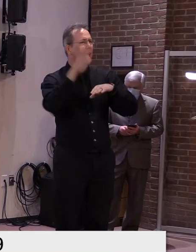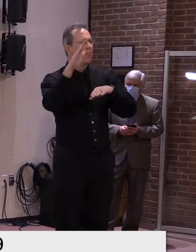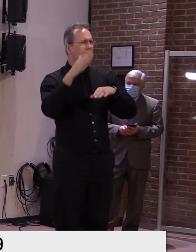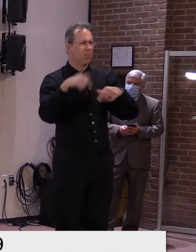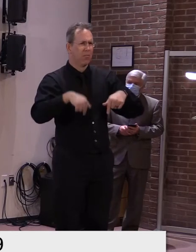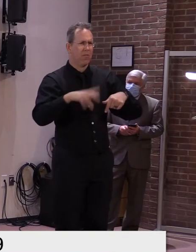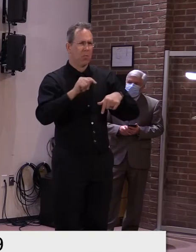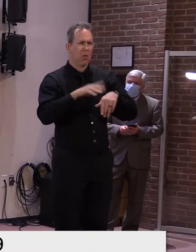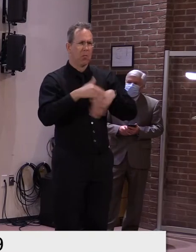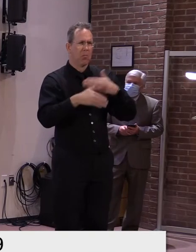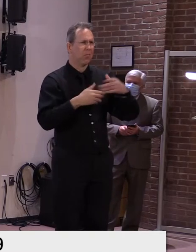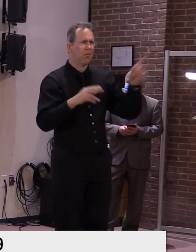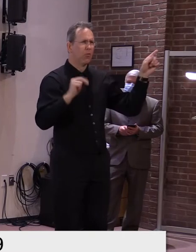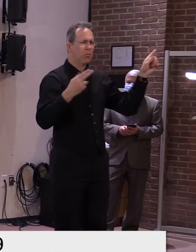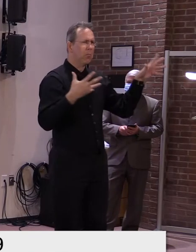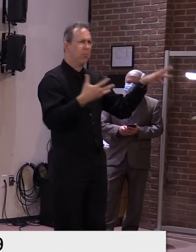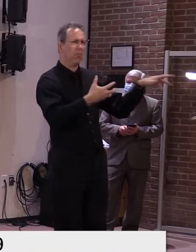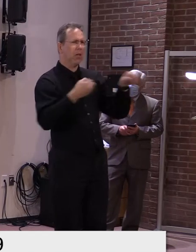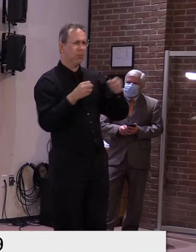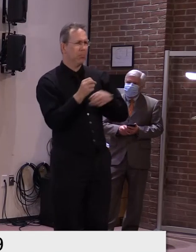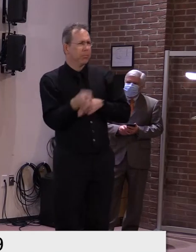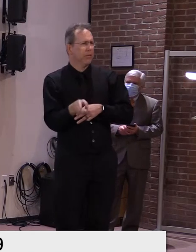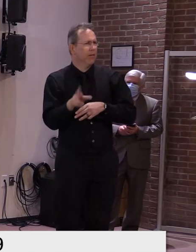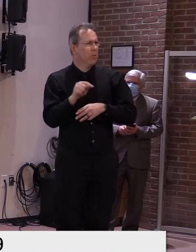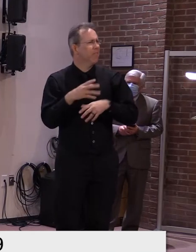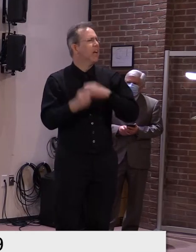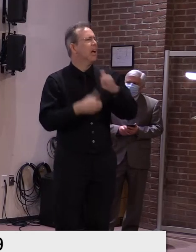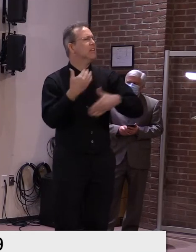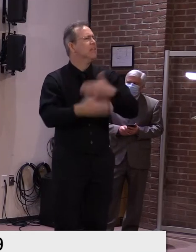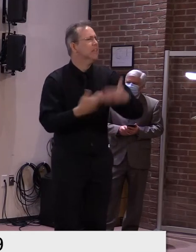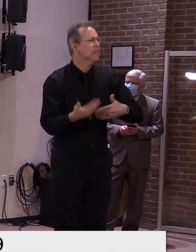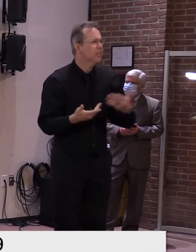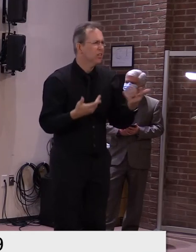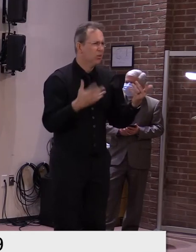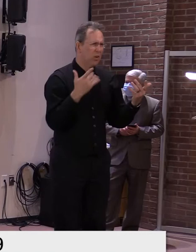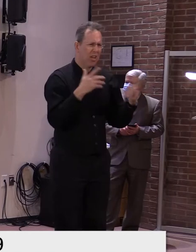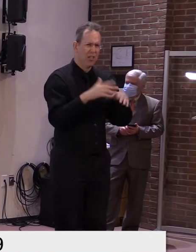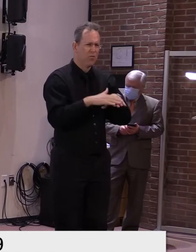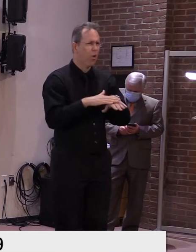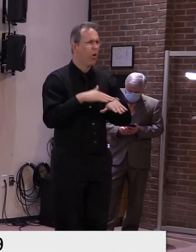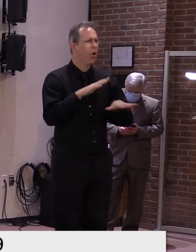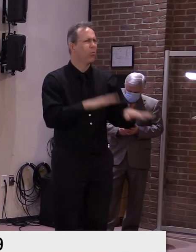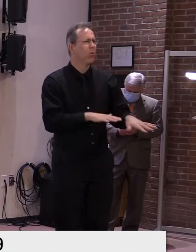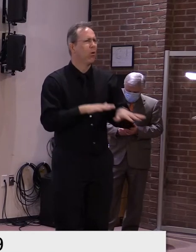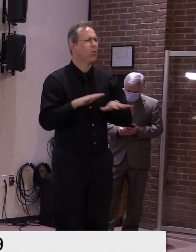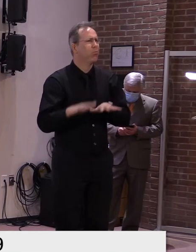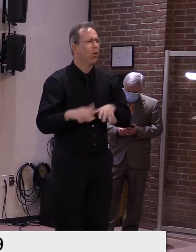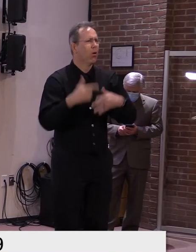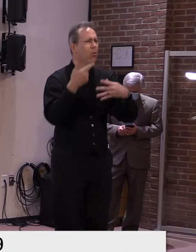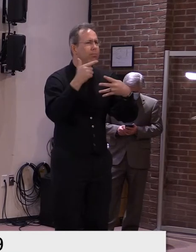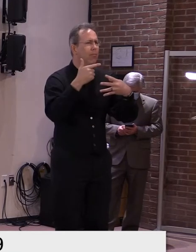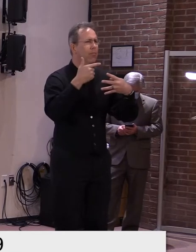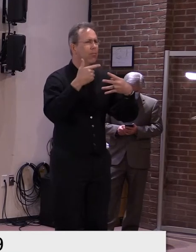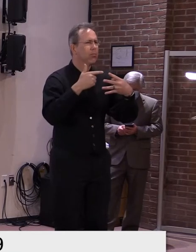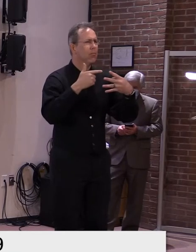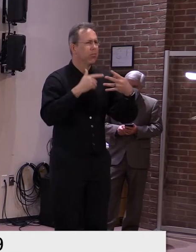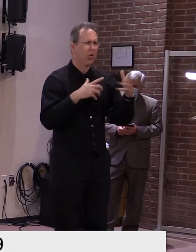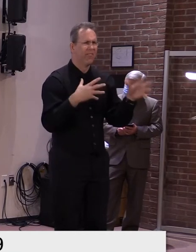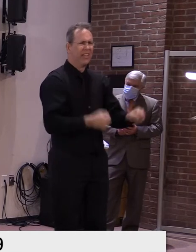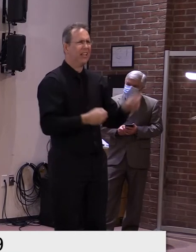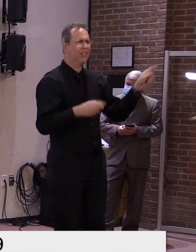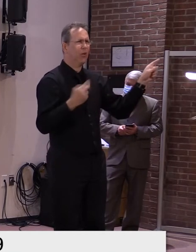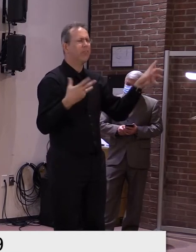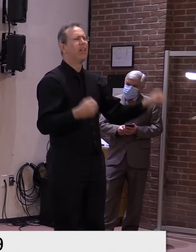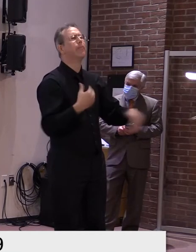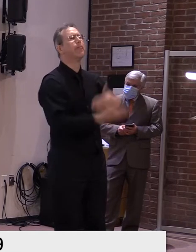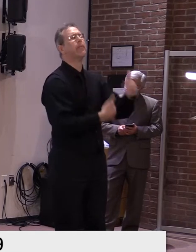slowly? So would you just mind explaining to people why this is so they understand how the comparisons of timeframes work between Vermont and other states? Yeah, you